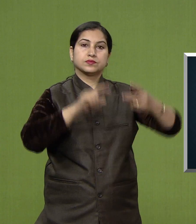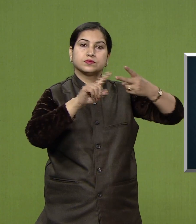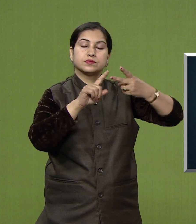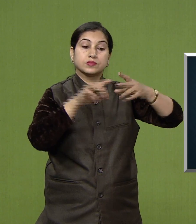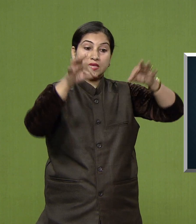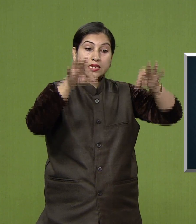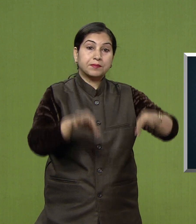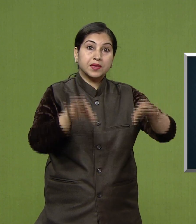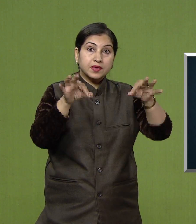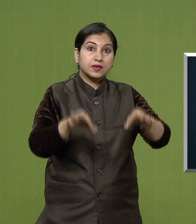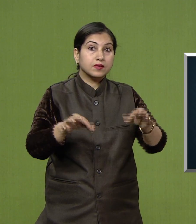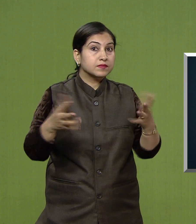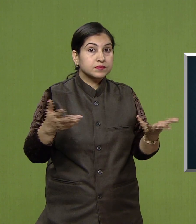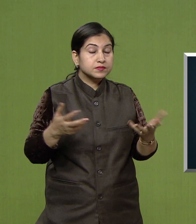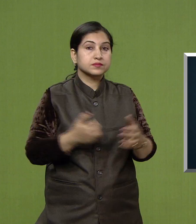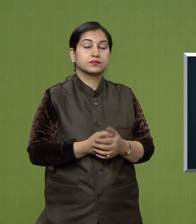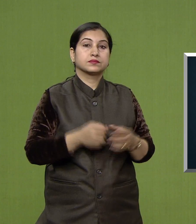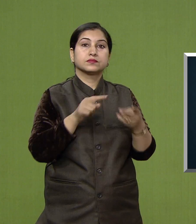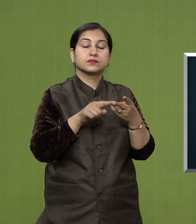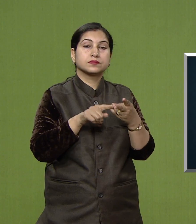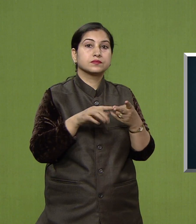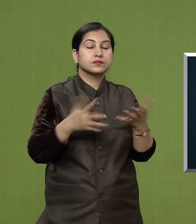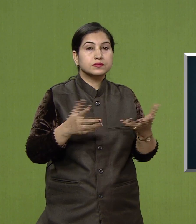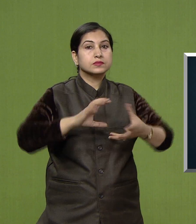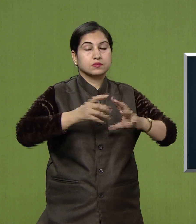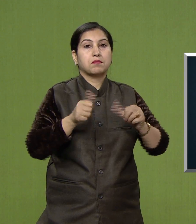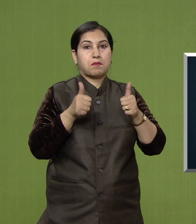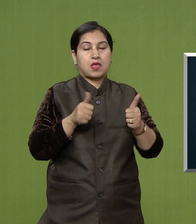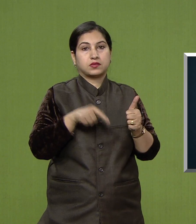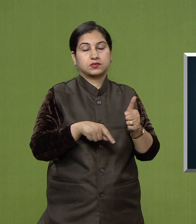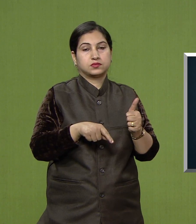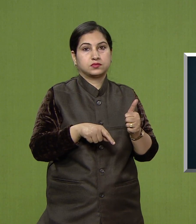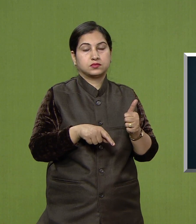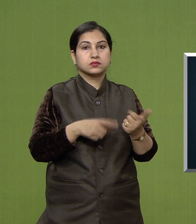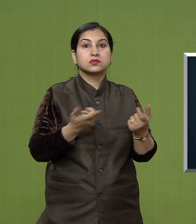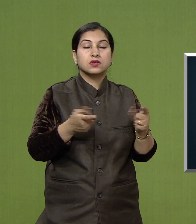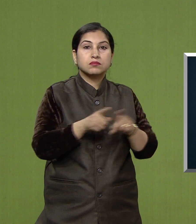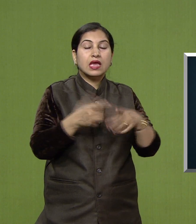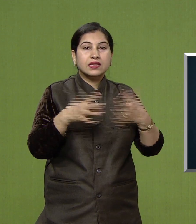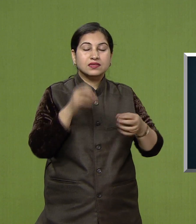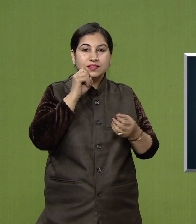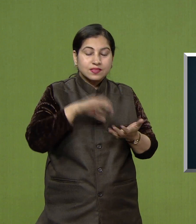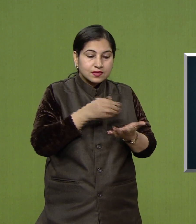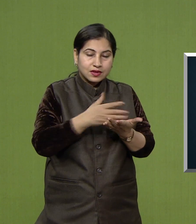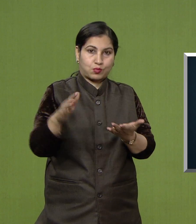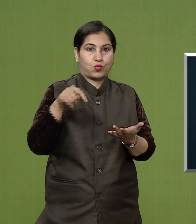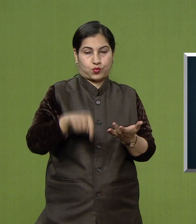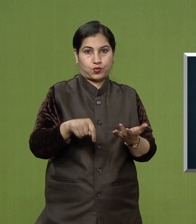Second is dipping. It is a method suitable for you to remove stain if there are many